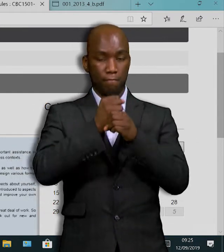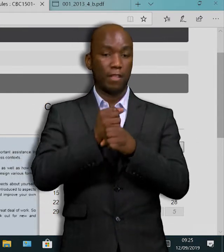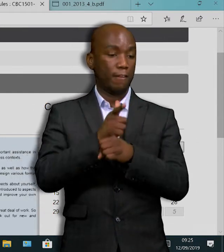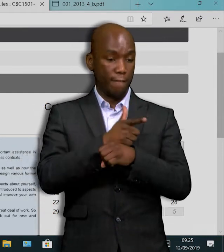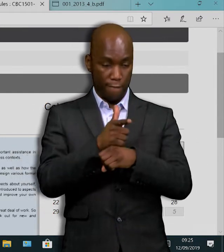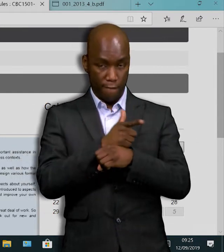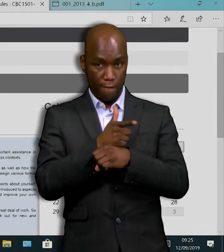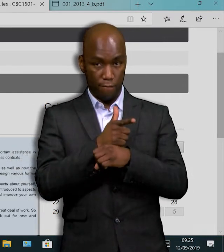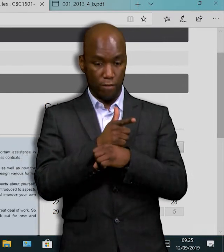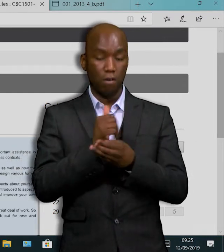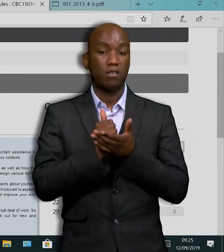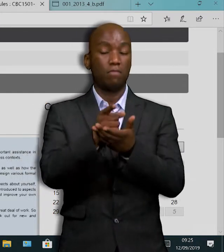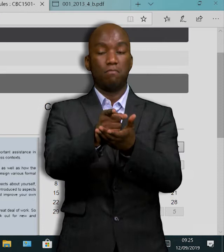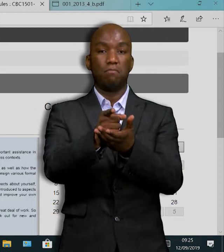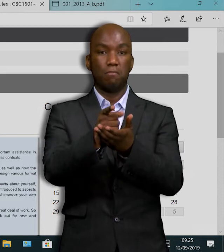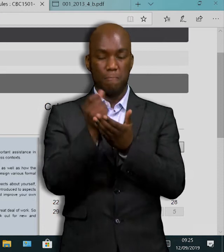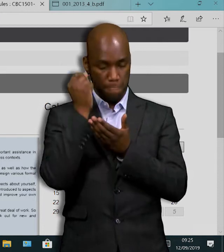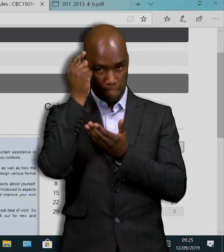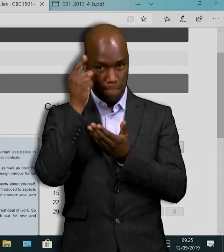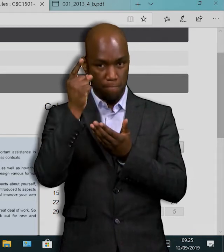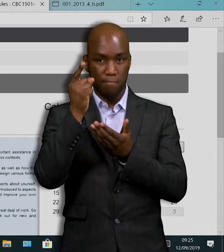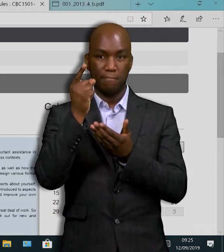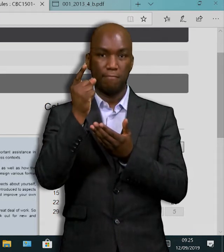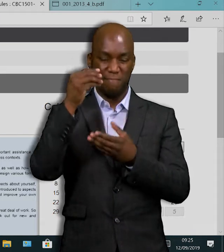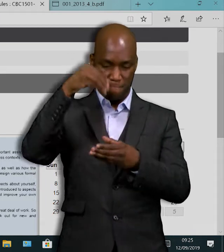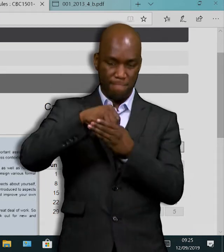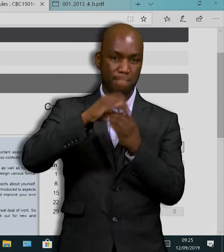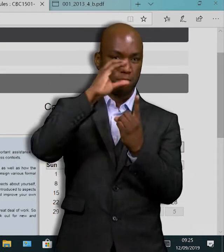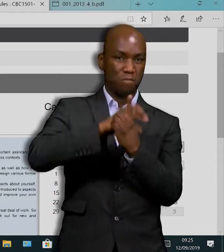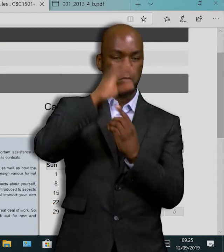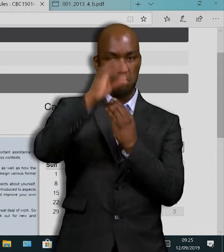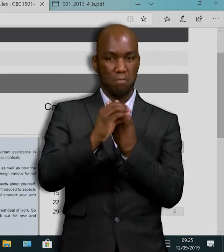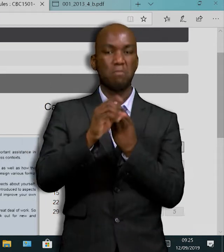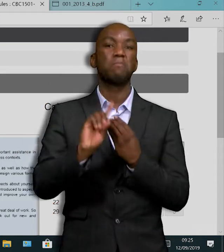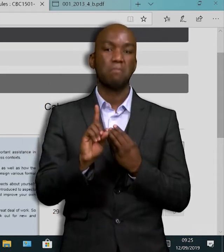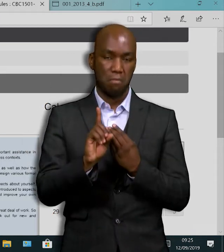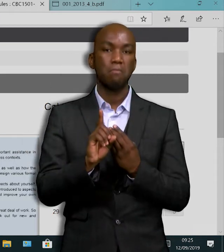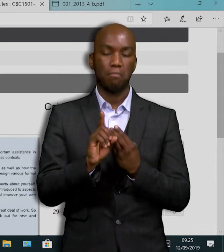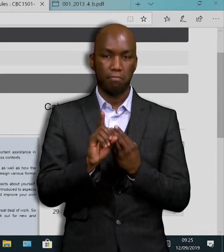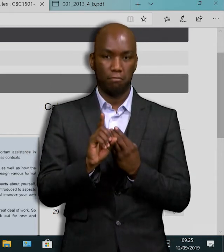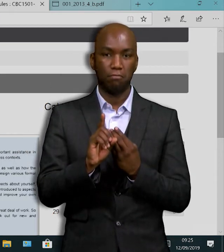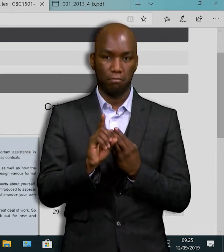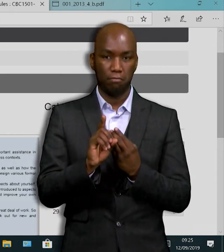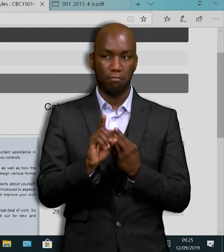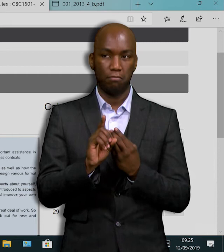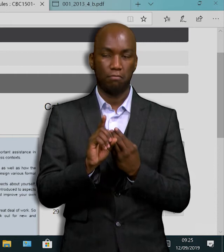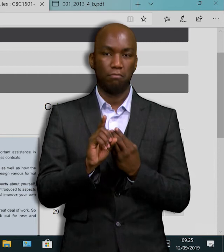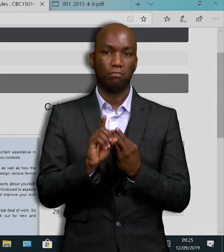help you understand the contents and the requirements of this course better.